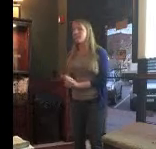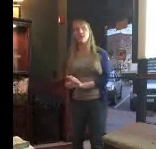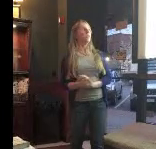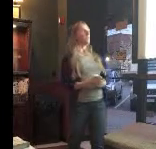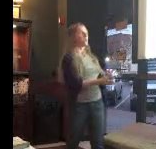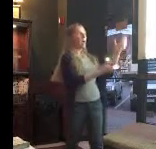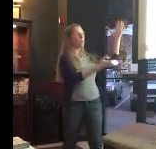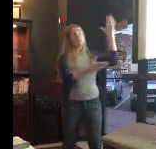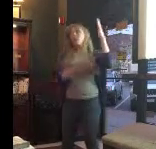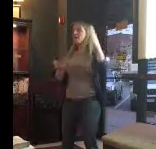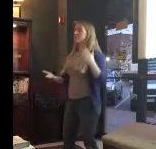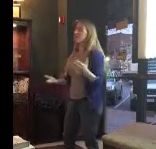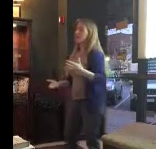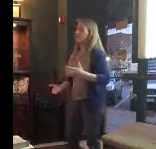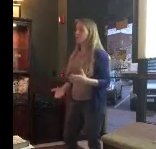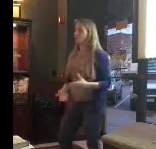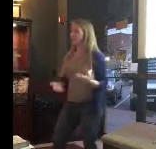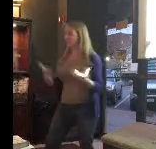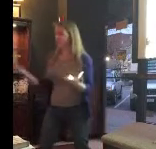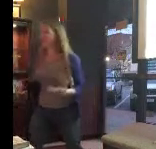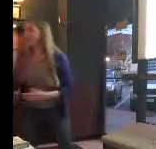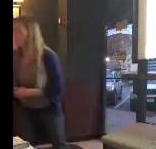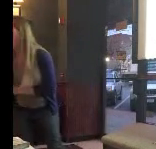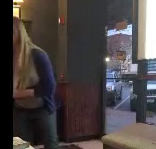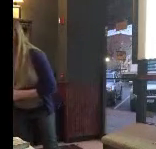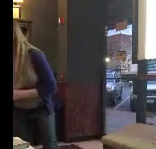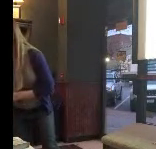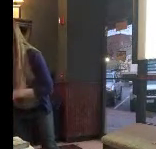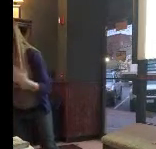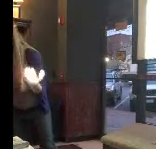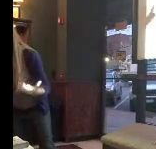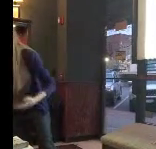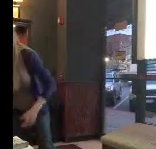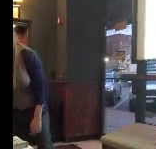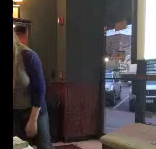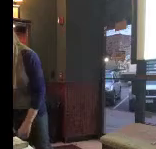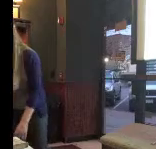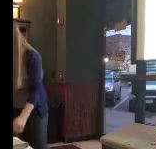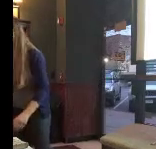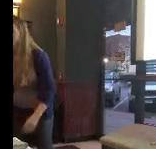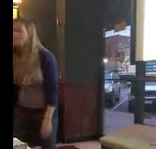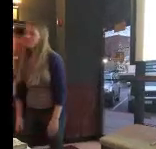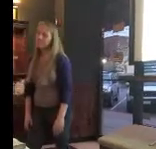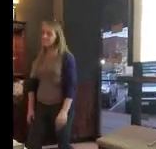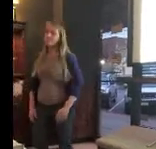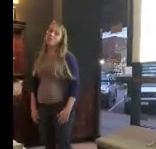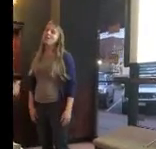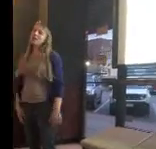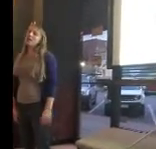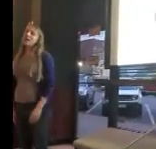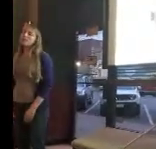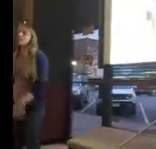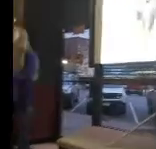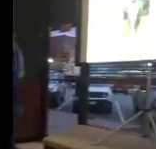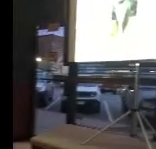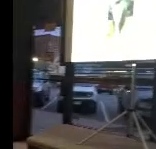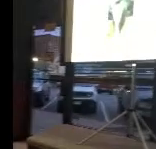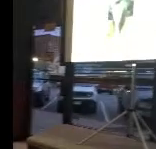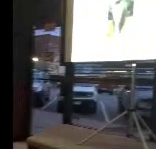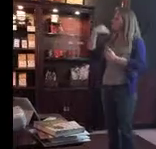Okay? So that was the best that they can do there, which isn't really what they were doing, but hopefully kind of continues from there. So all that, what